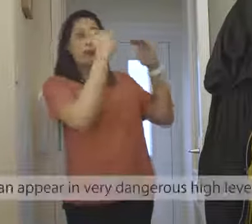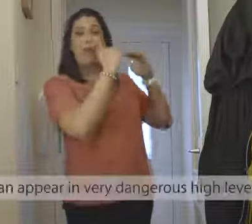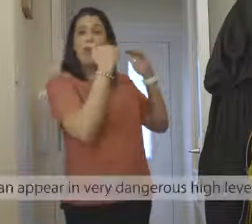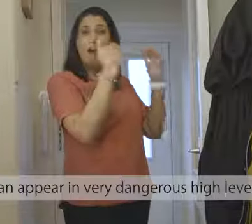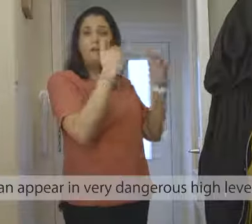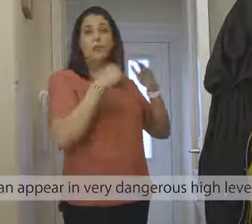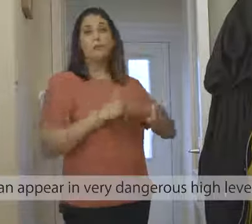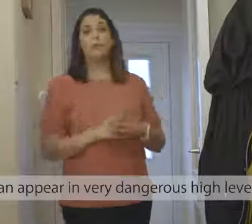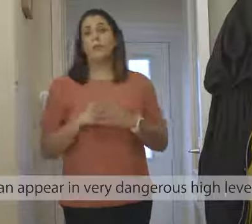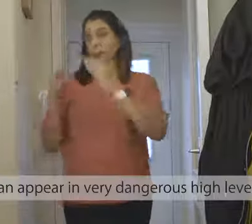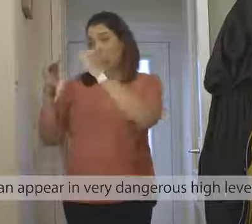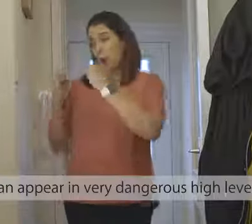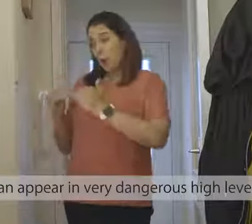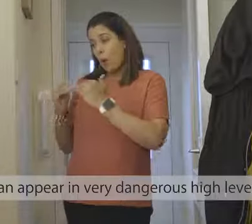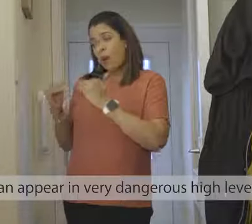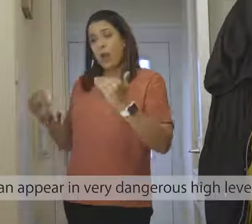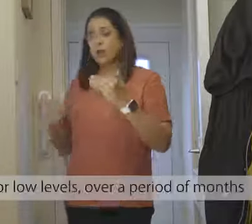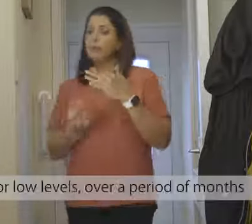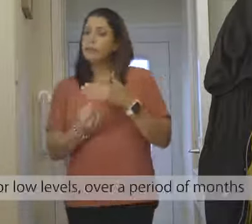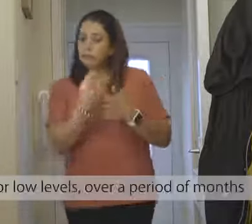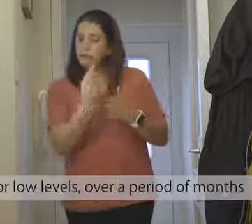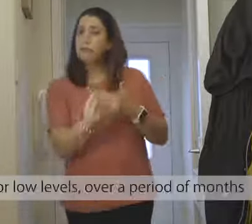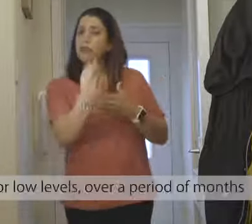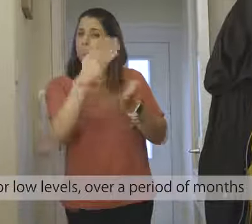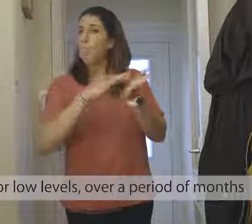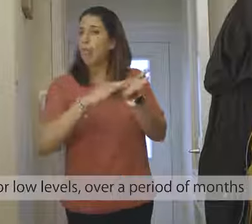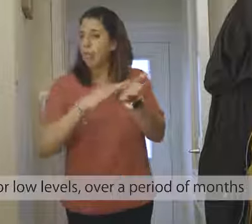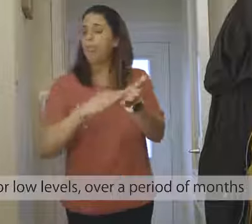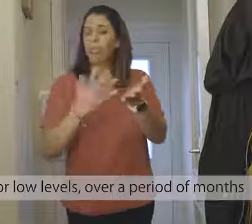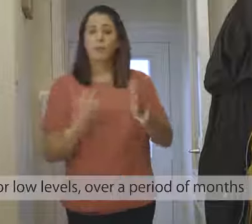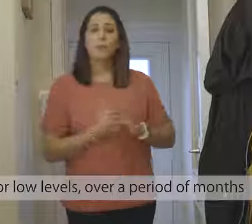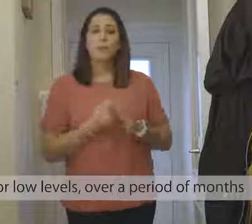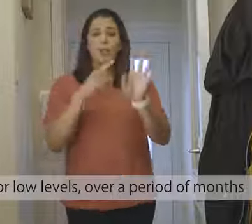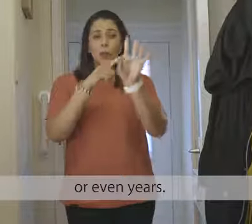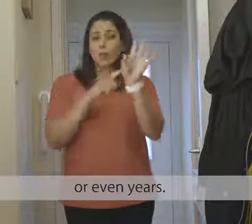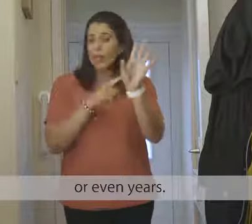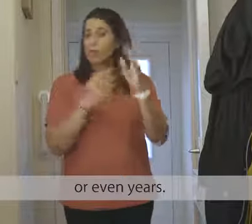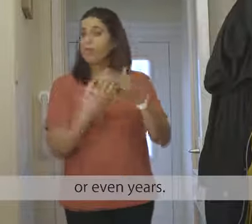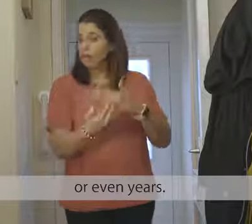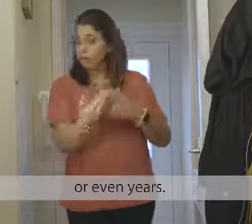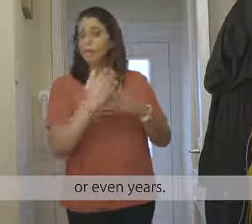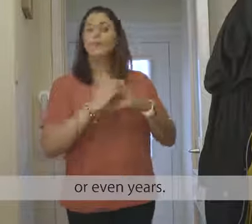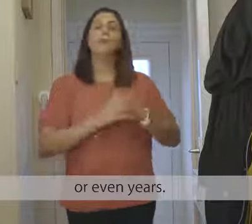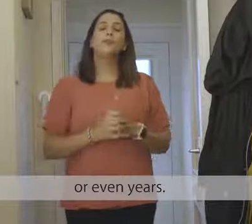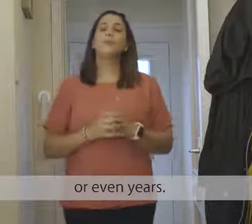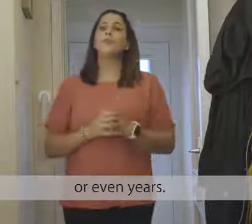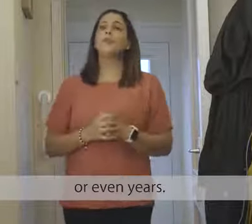It can appear in very dangerous high levels or in low levels over a period of months or even years.